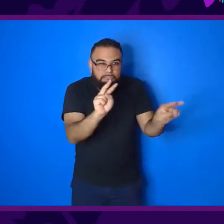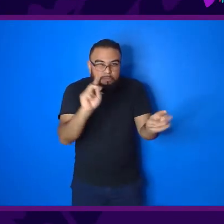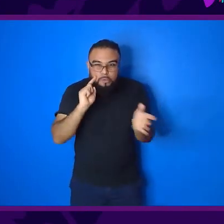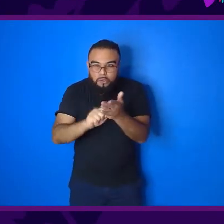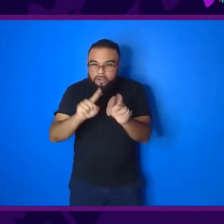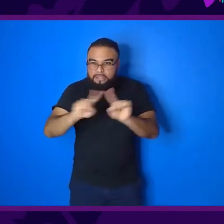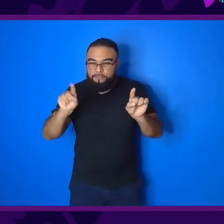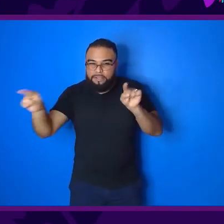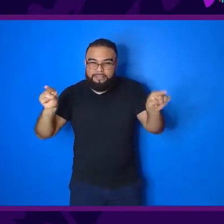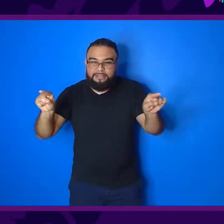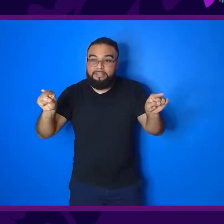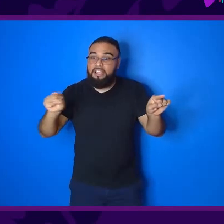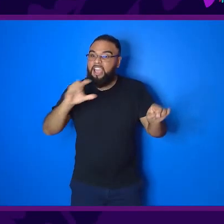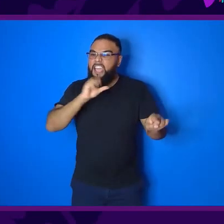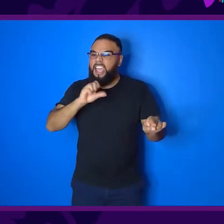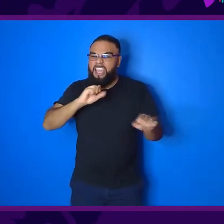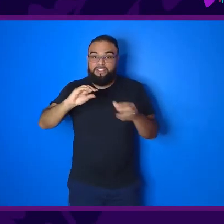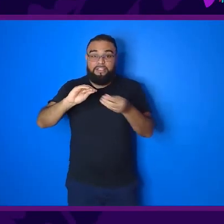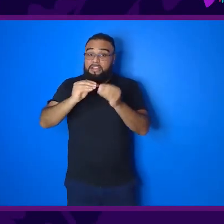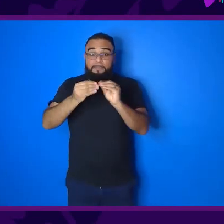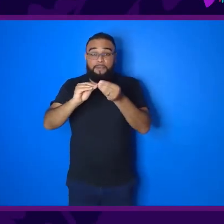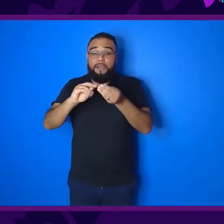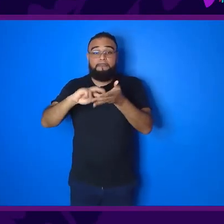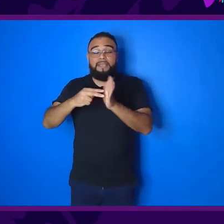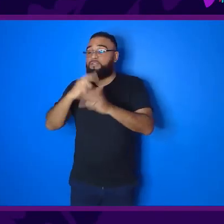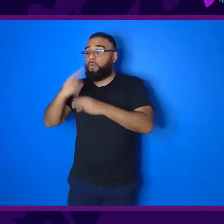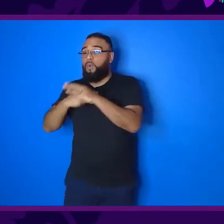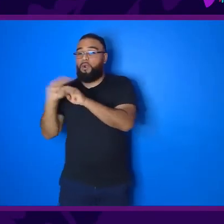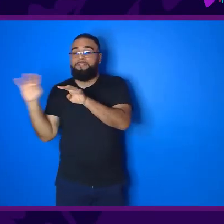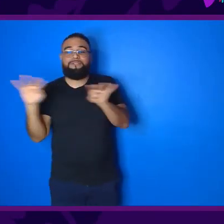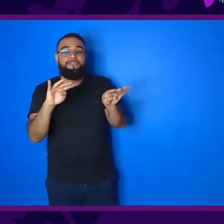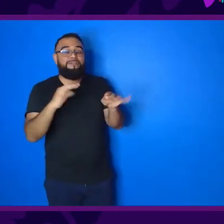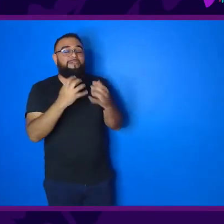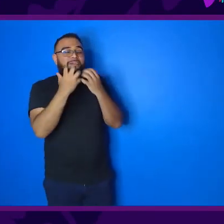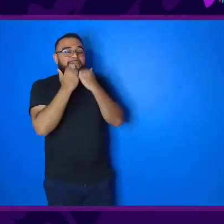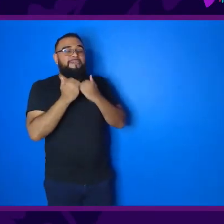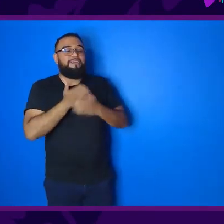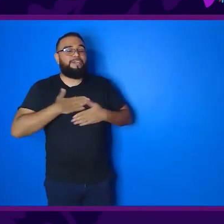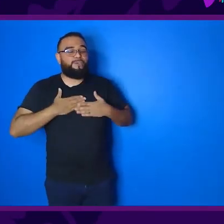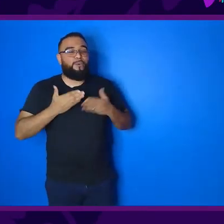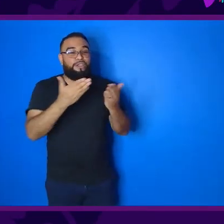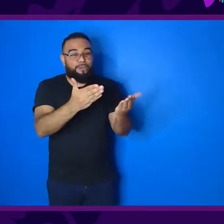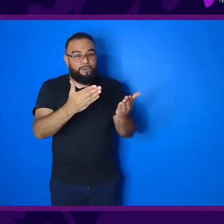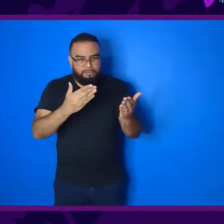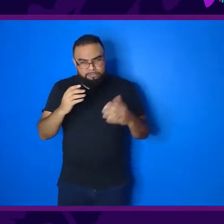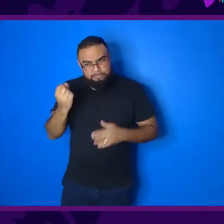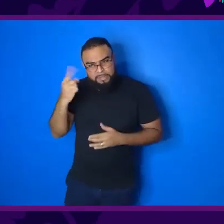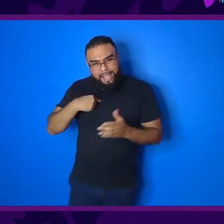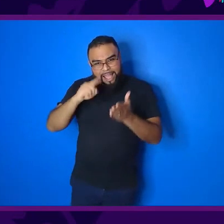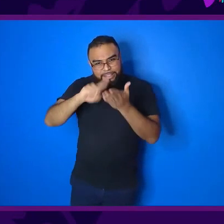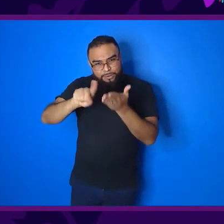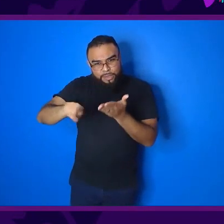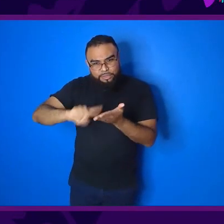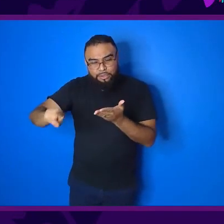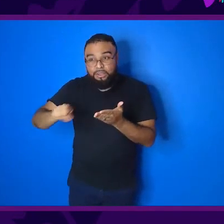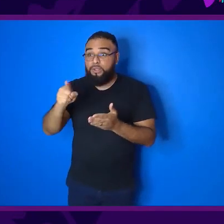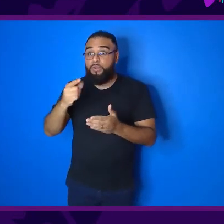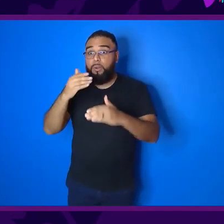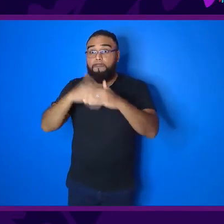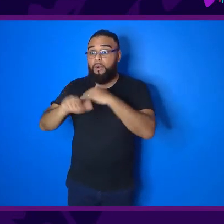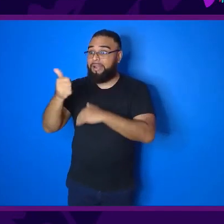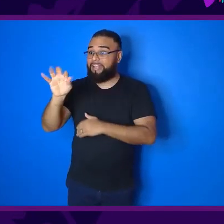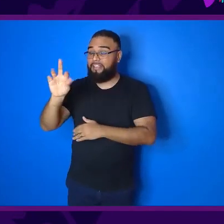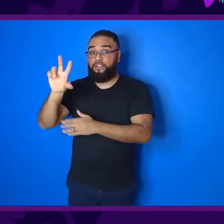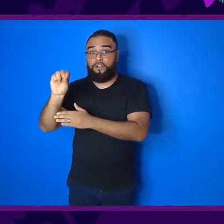the world has been enjoying you. You know, I did a little research, and back when you were born in 1930, Herbert Hoover was